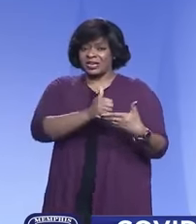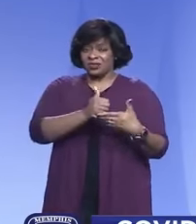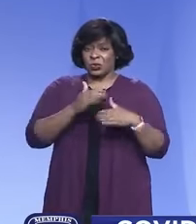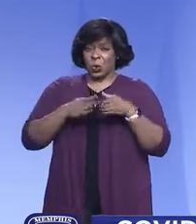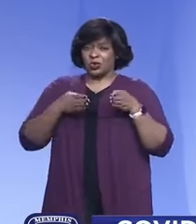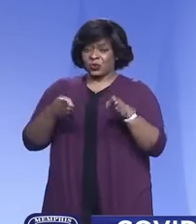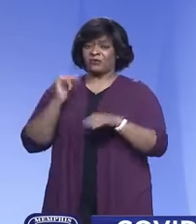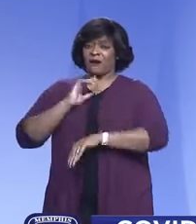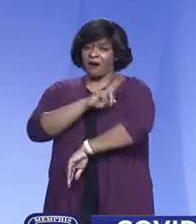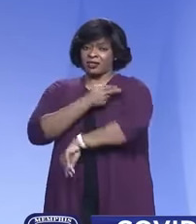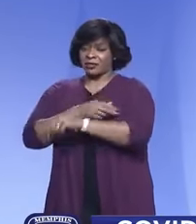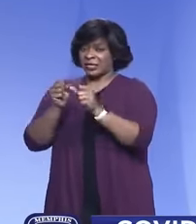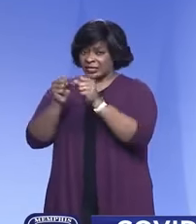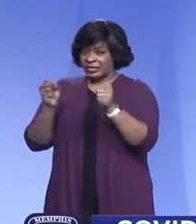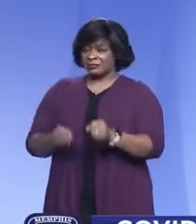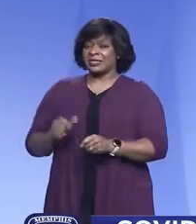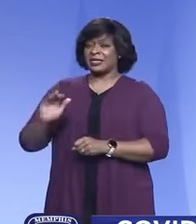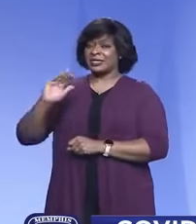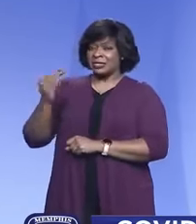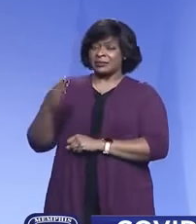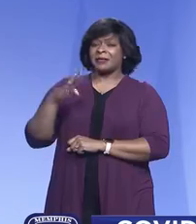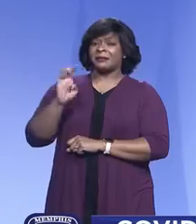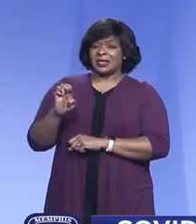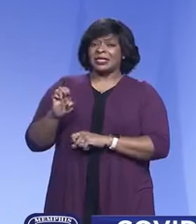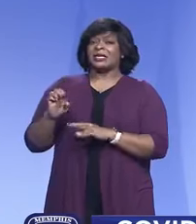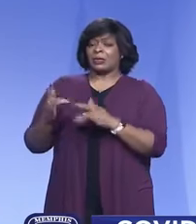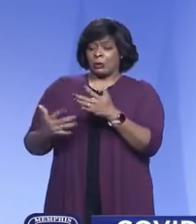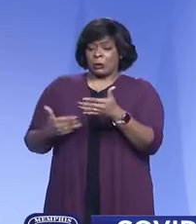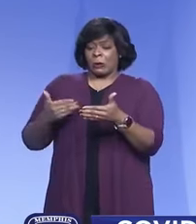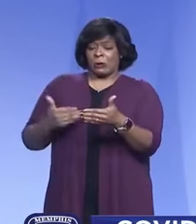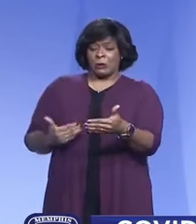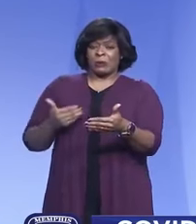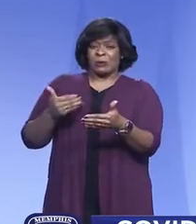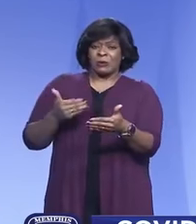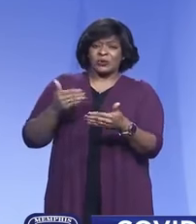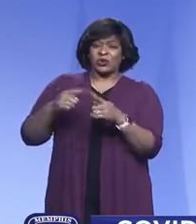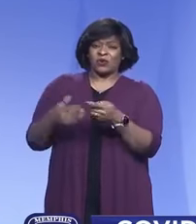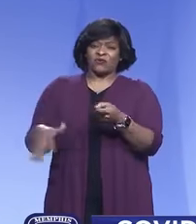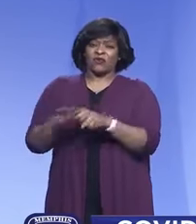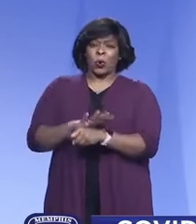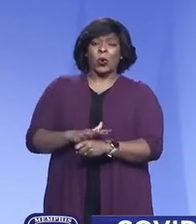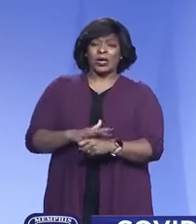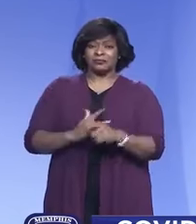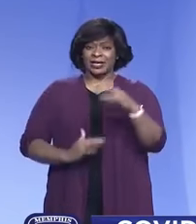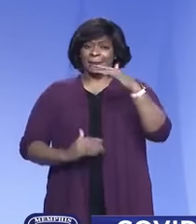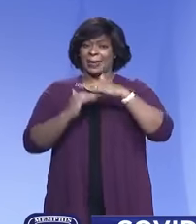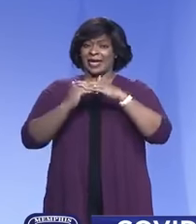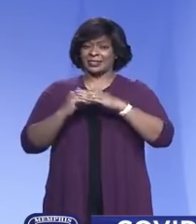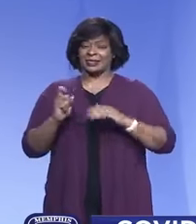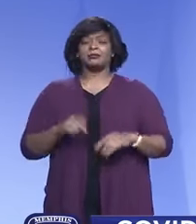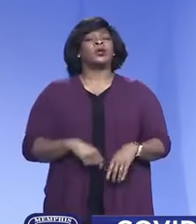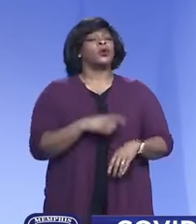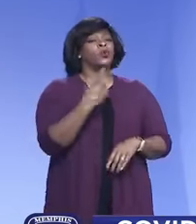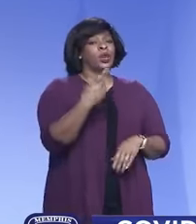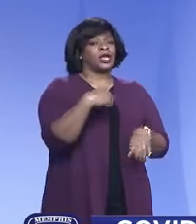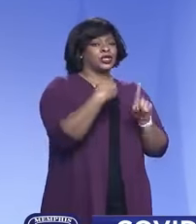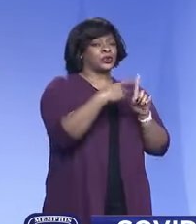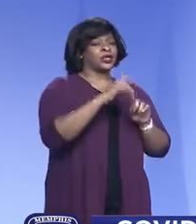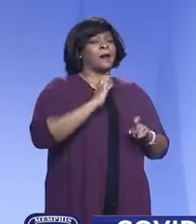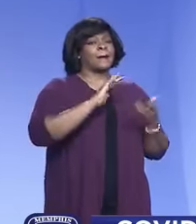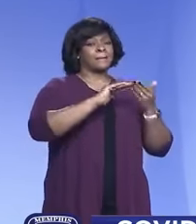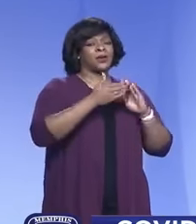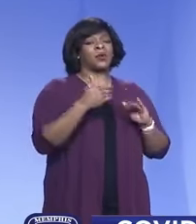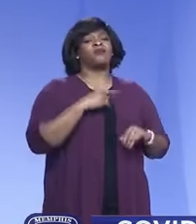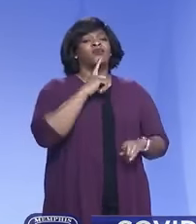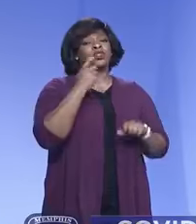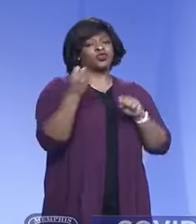our hospital system, which seems to be edging closer and closer to full capacity? So one of the strengths of our community is we have a